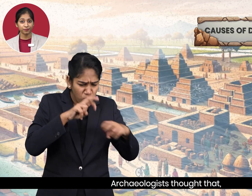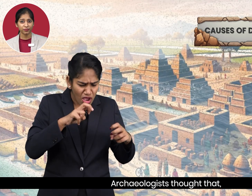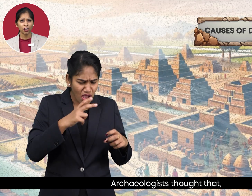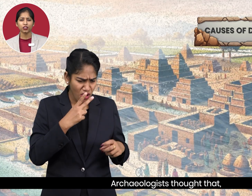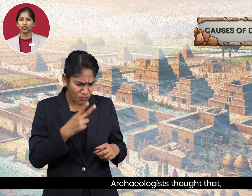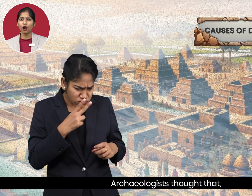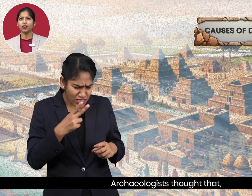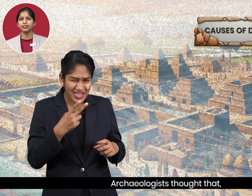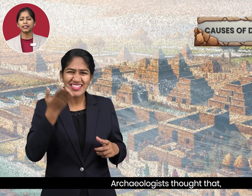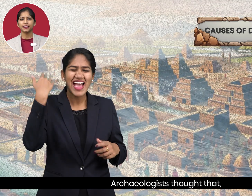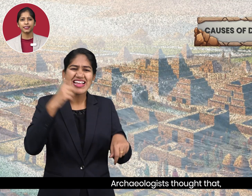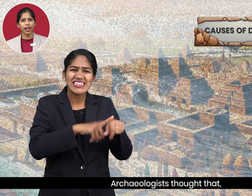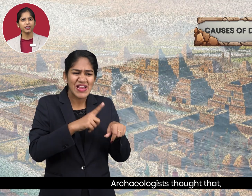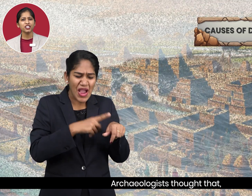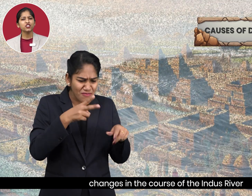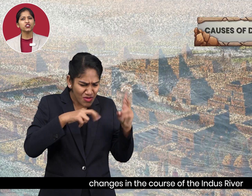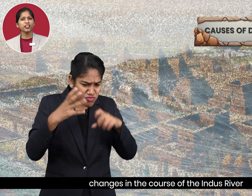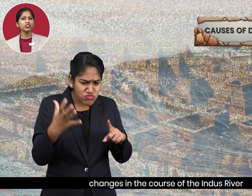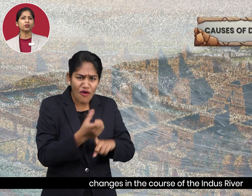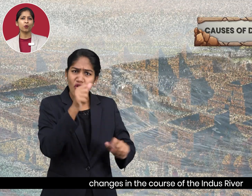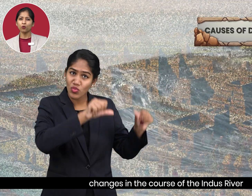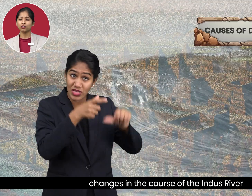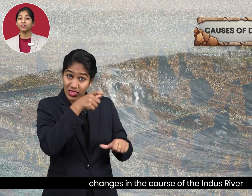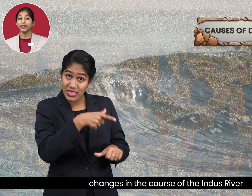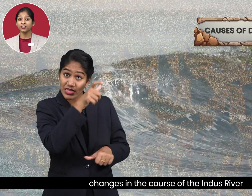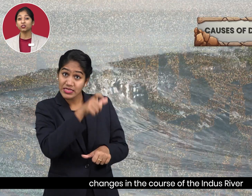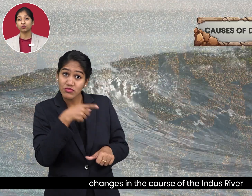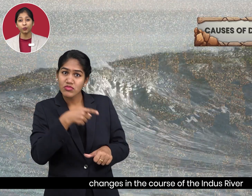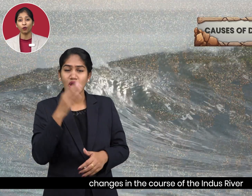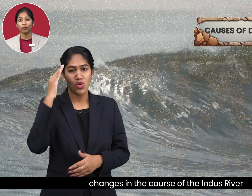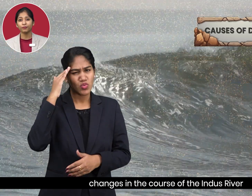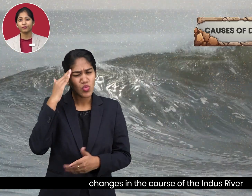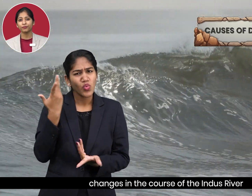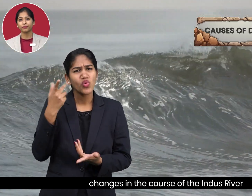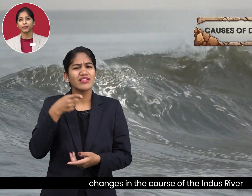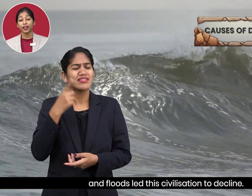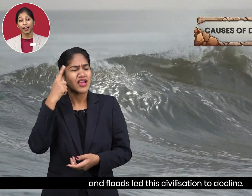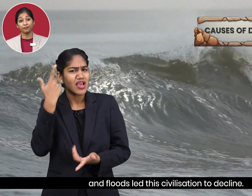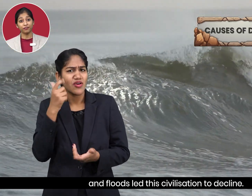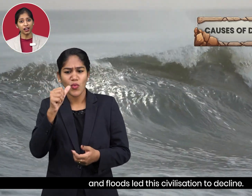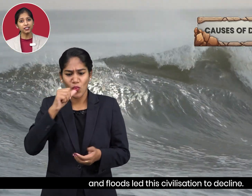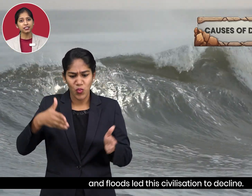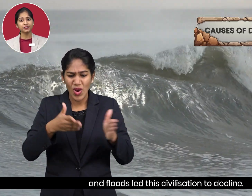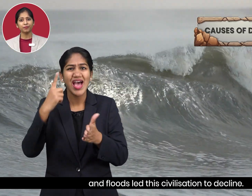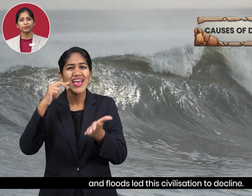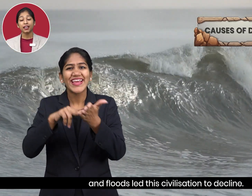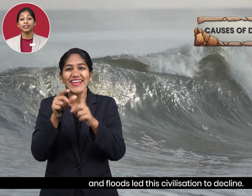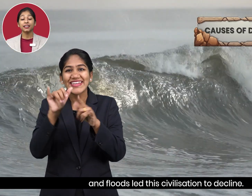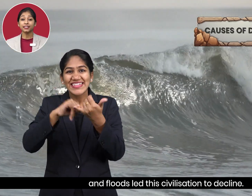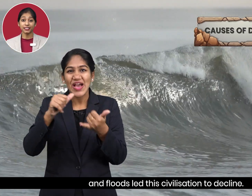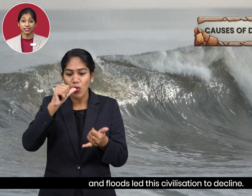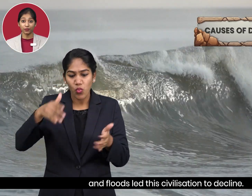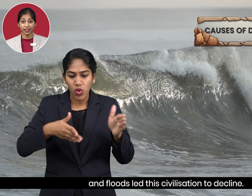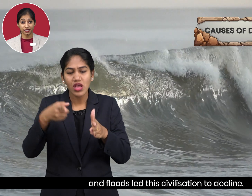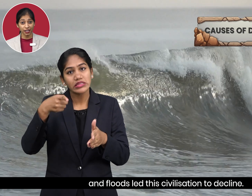Archaeologists thought that change in the course of the Indus River and floods